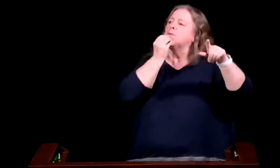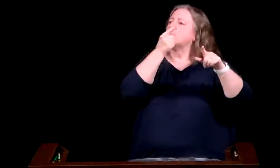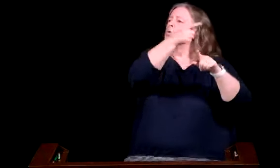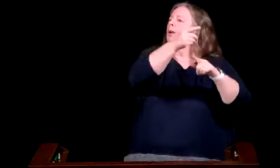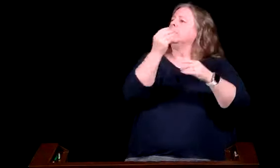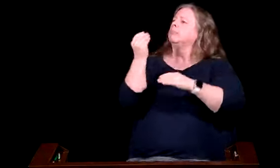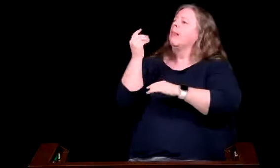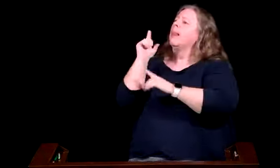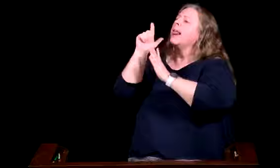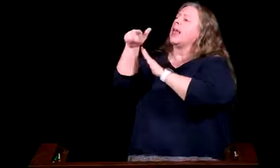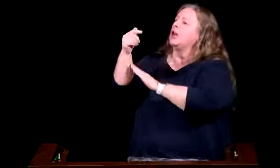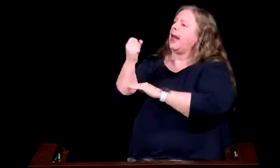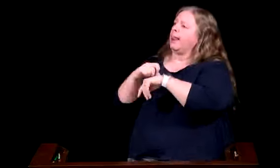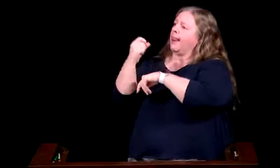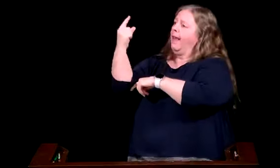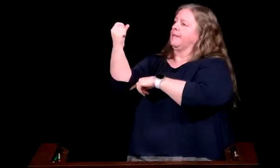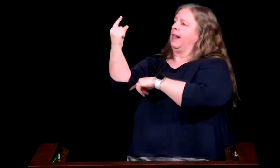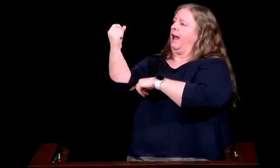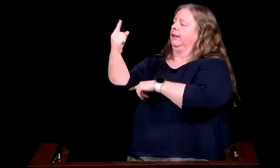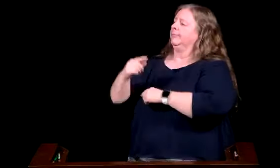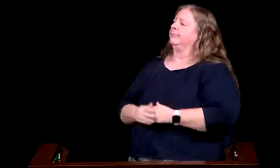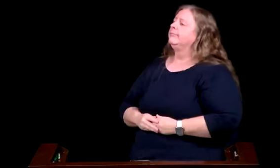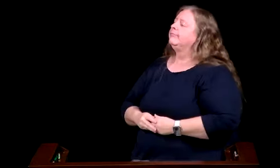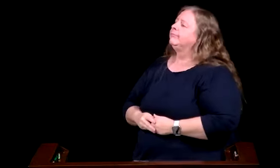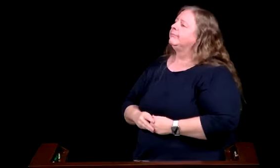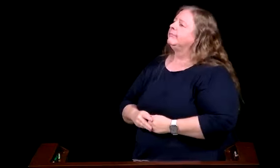and bless the food that will be served later at 11.